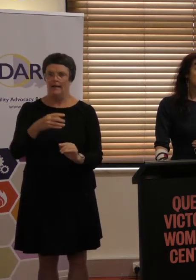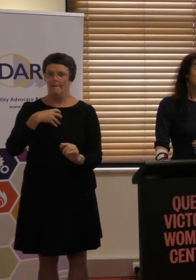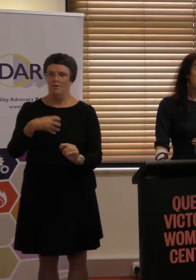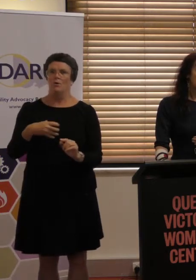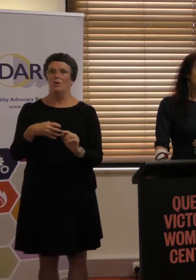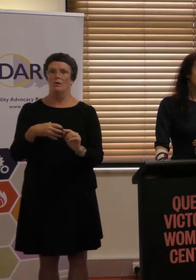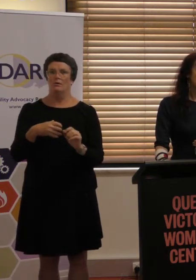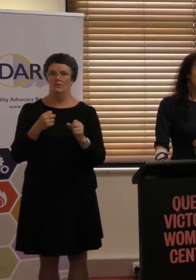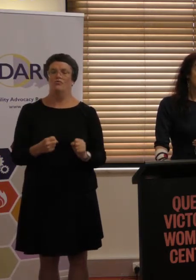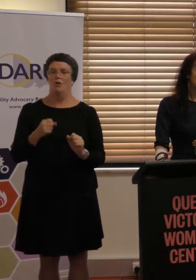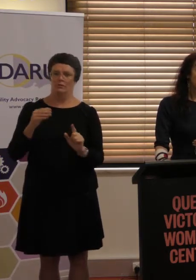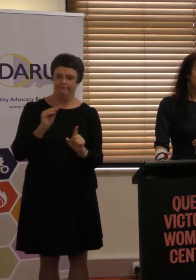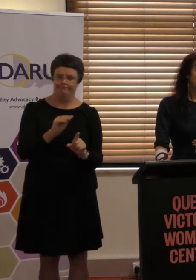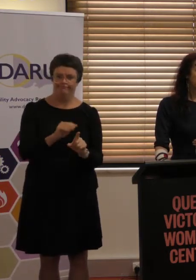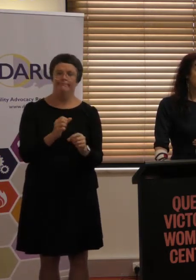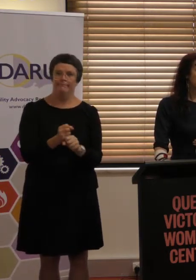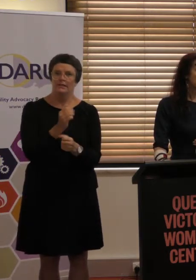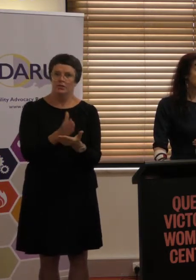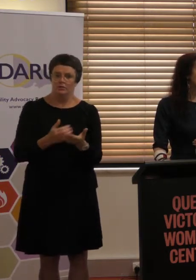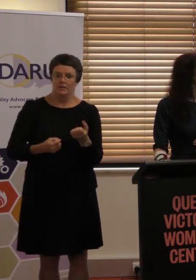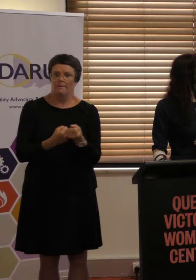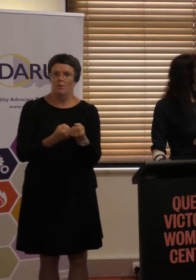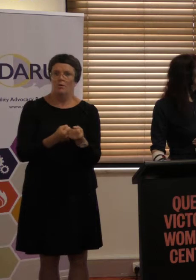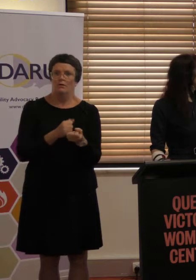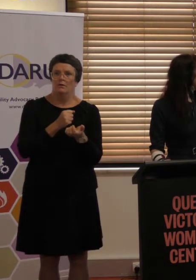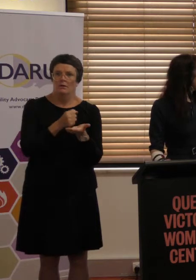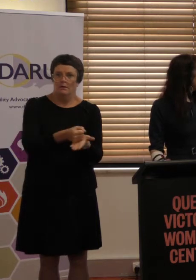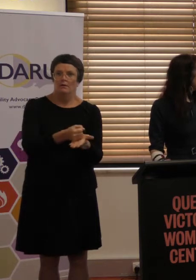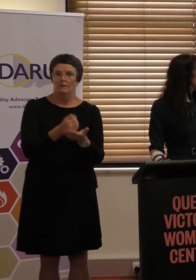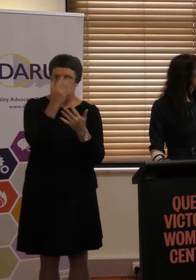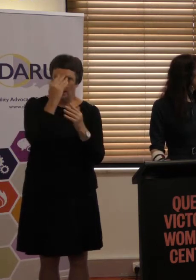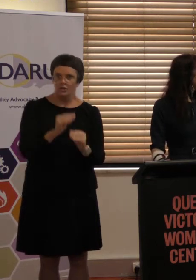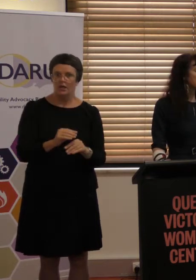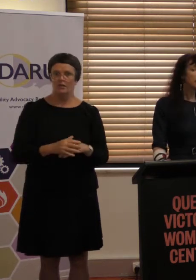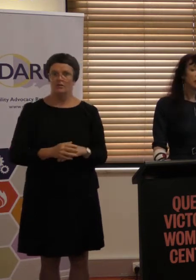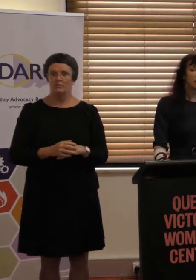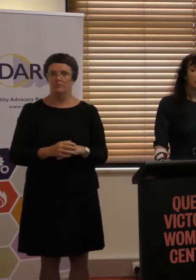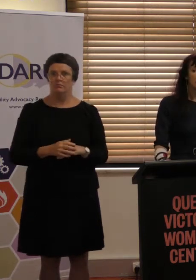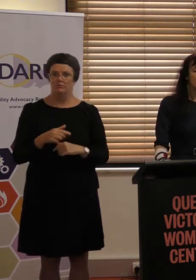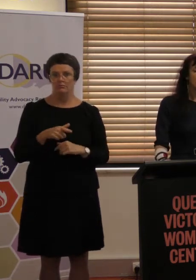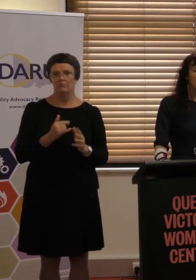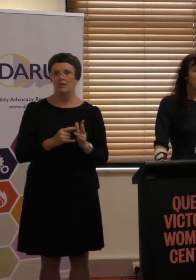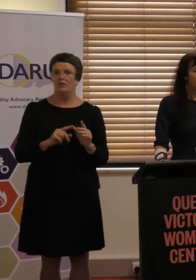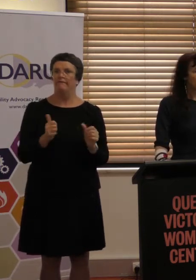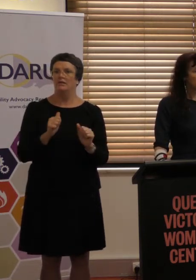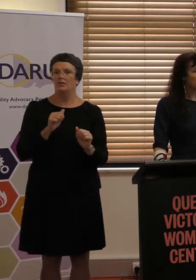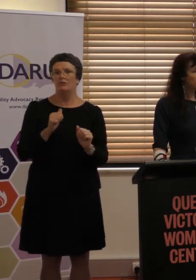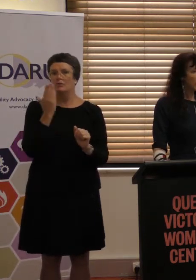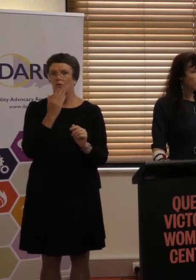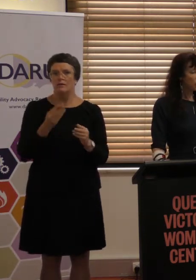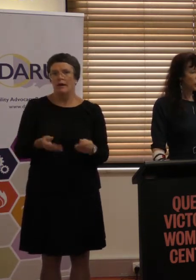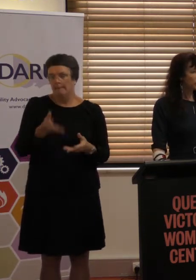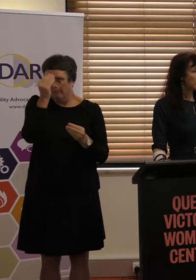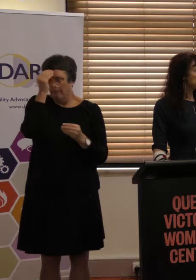be done has been done to support their education, what we have instead is this. And we have a lot